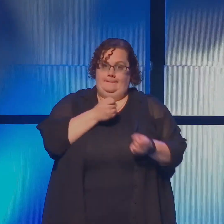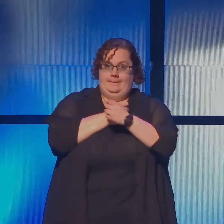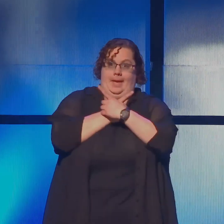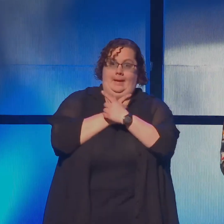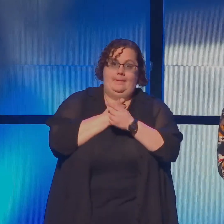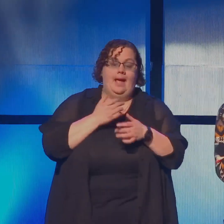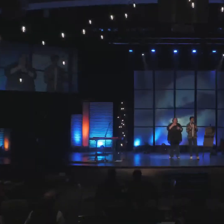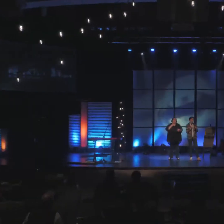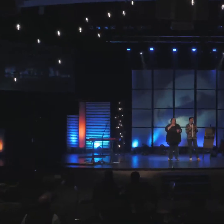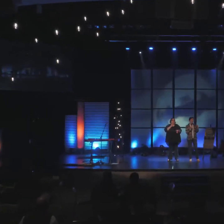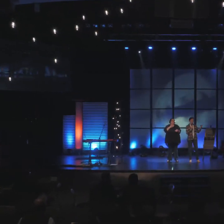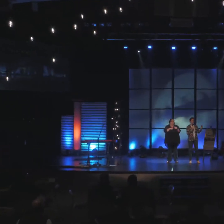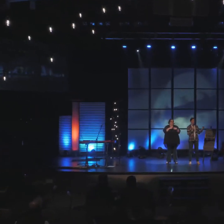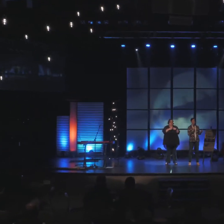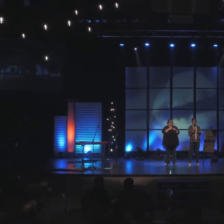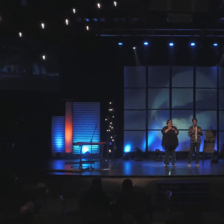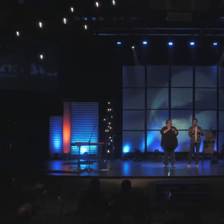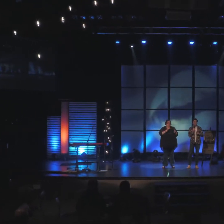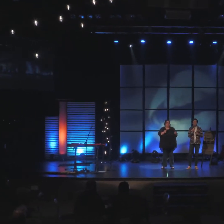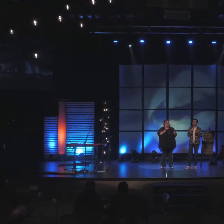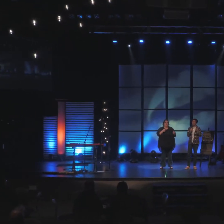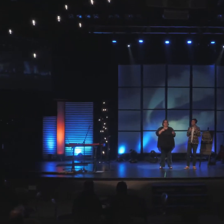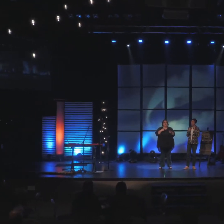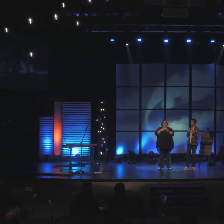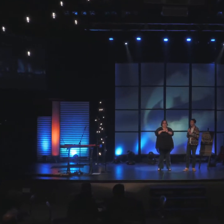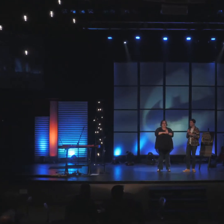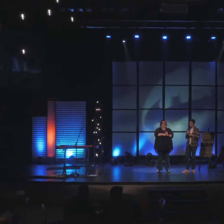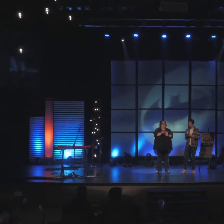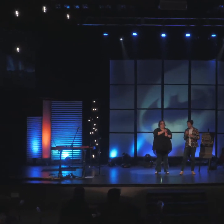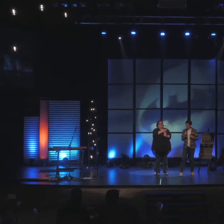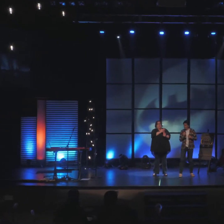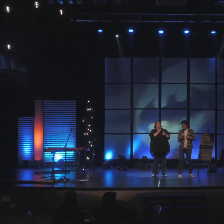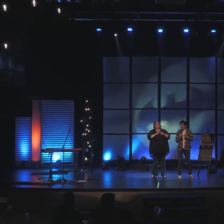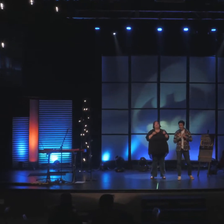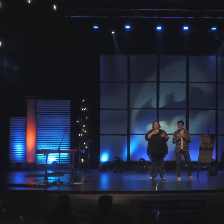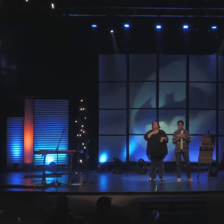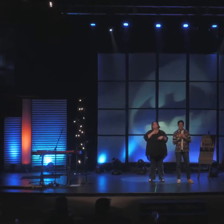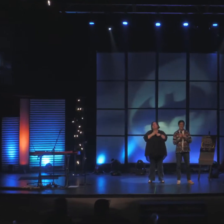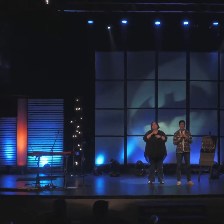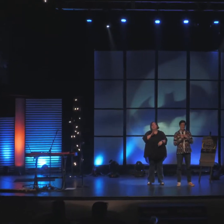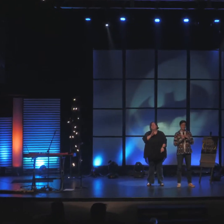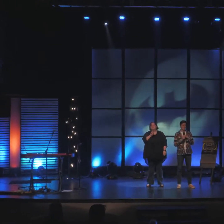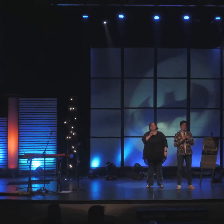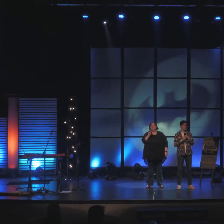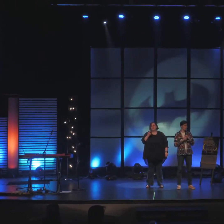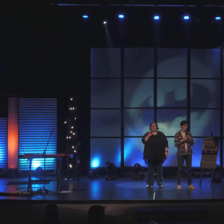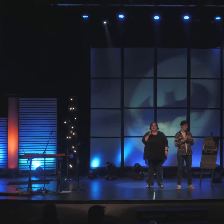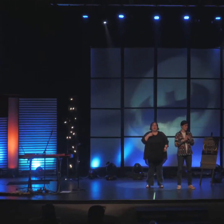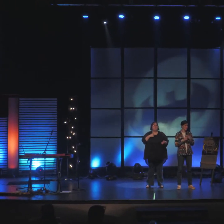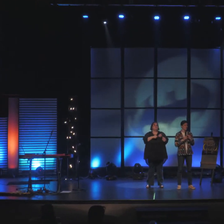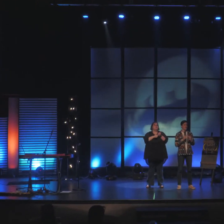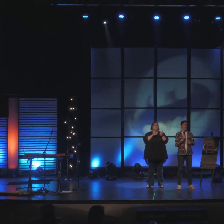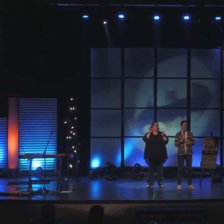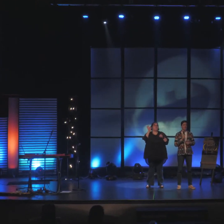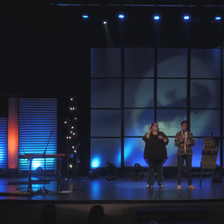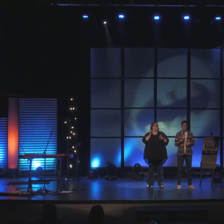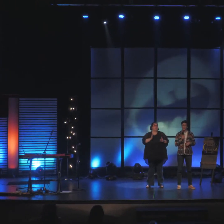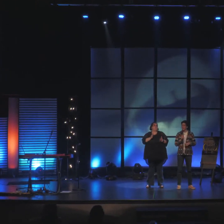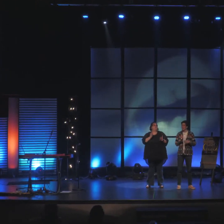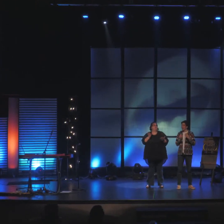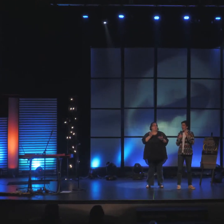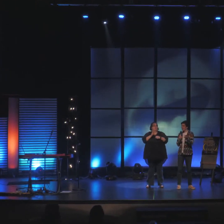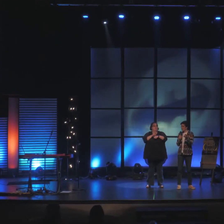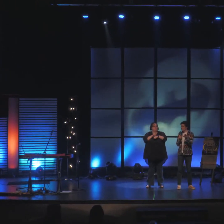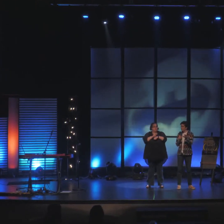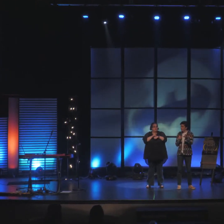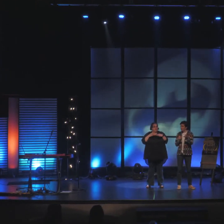and can't fix the problem of the negativity before, but my name is Brooke, and I am an associate pastor here at